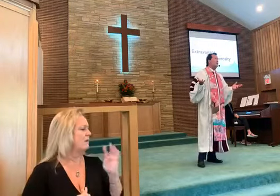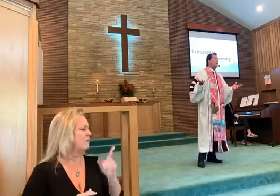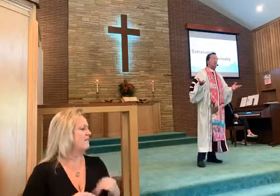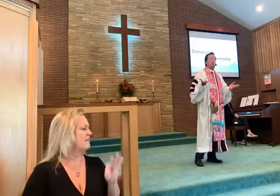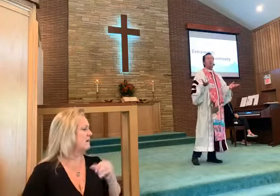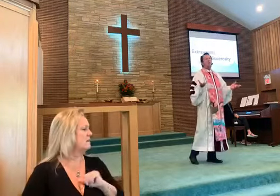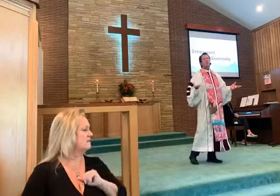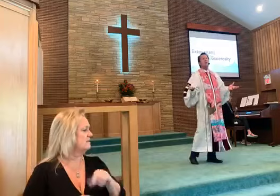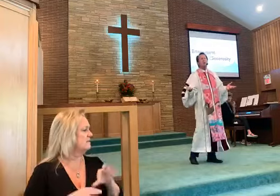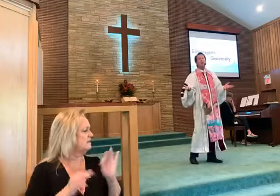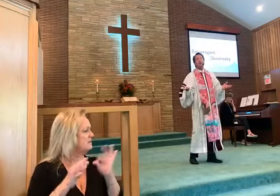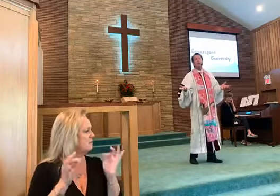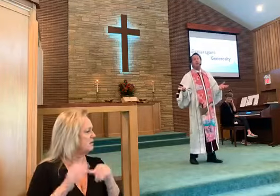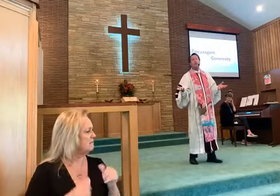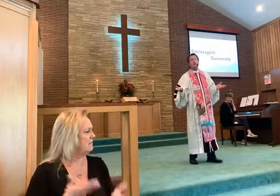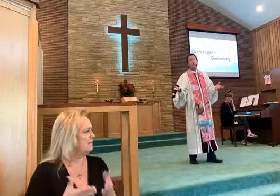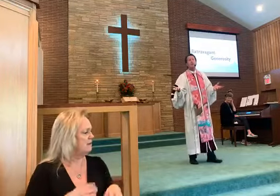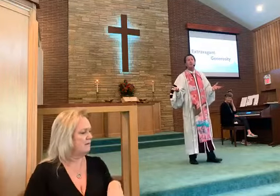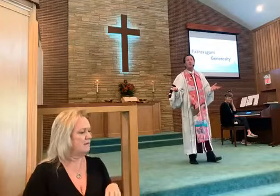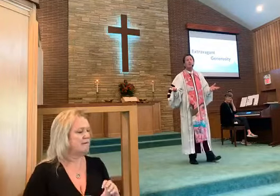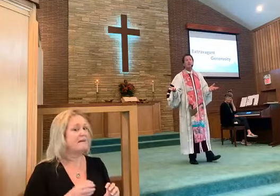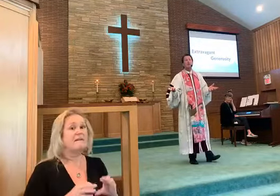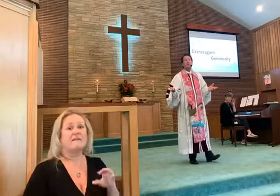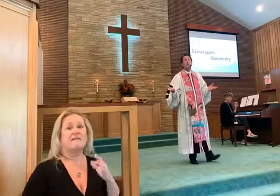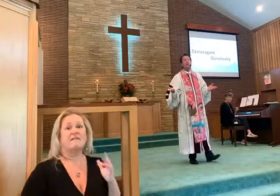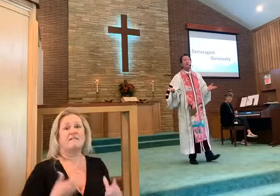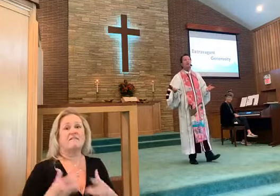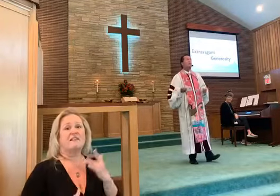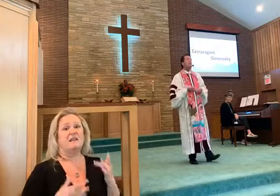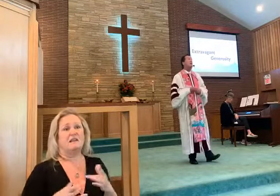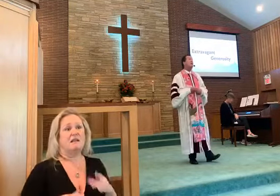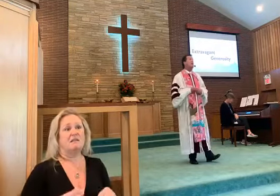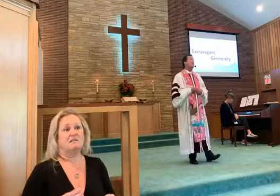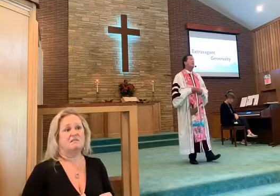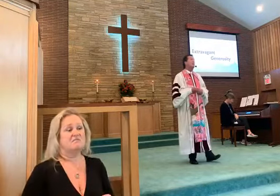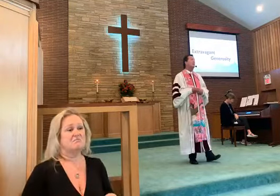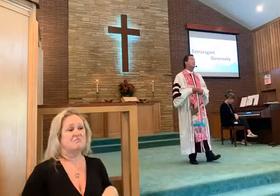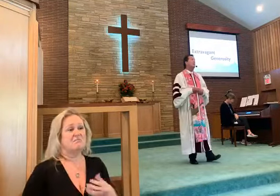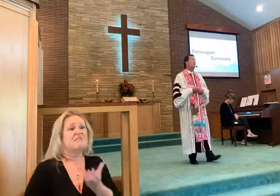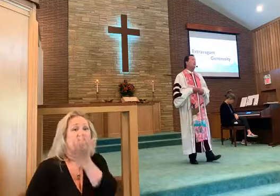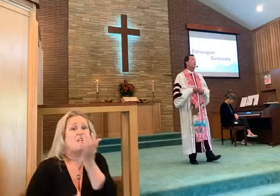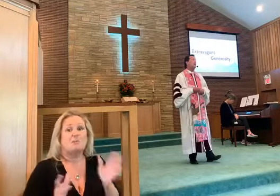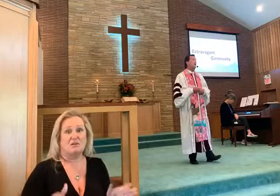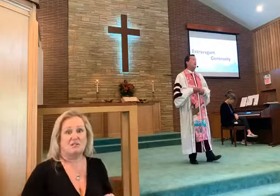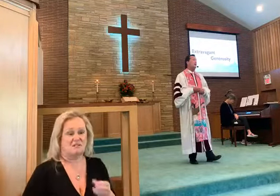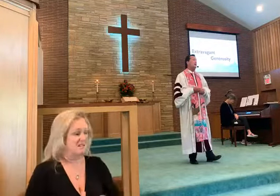ourselves in this, and oh, by the way, maybe you feel like the farmer some days, casting out seed everywhere.